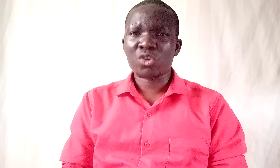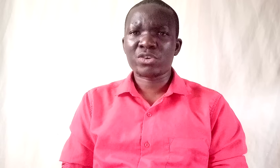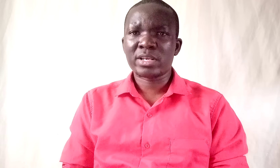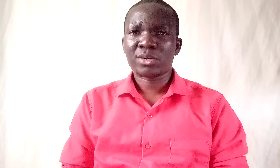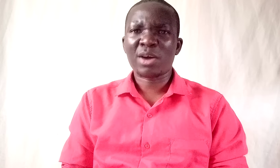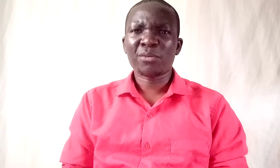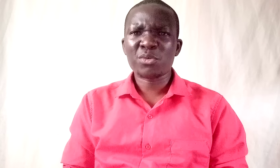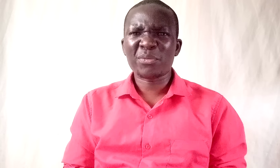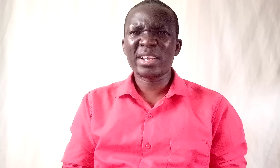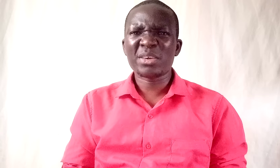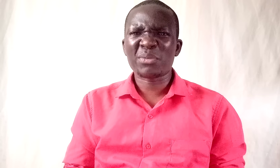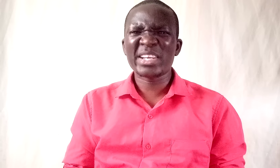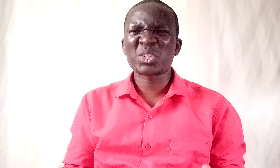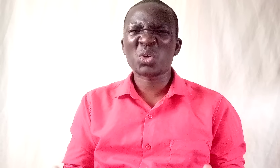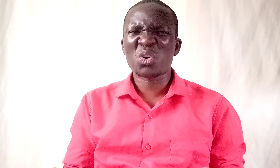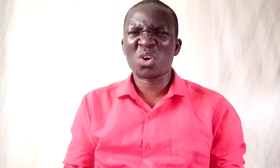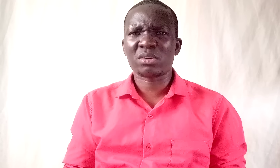cold. You are feeling so cold,